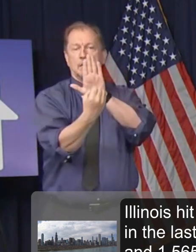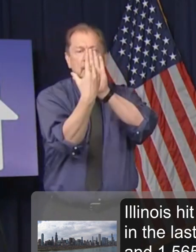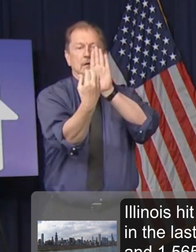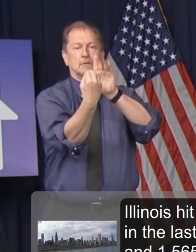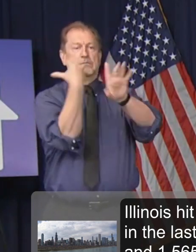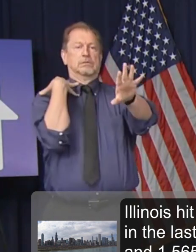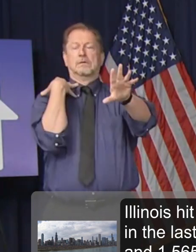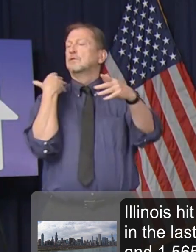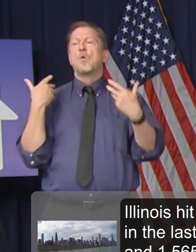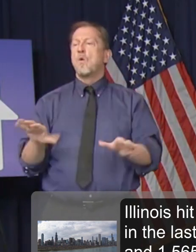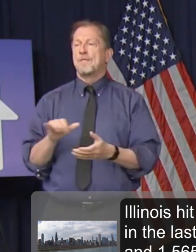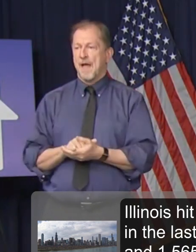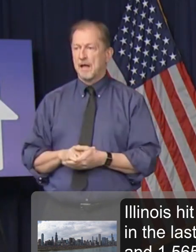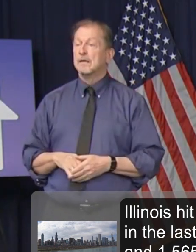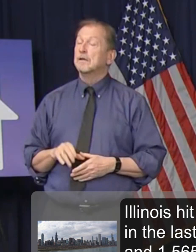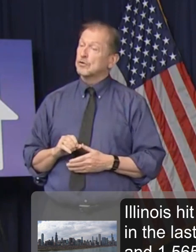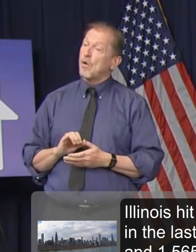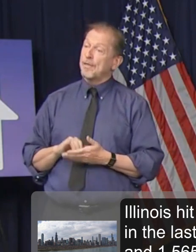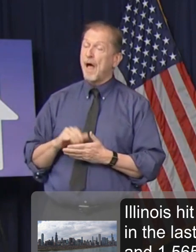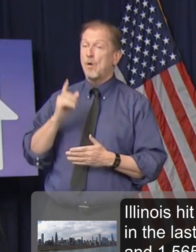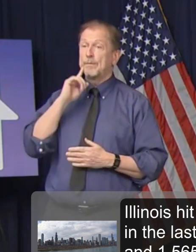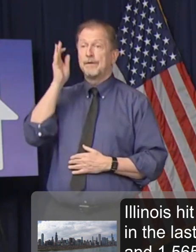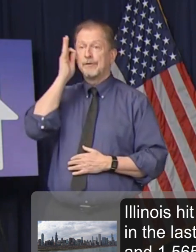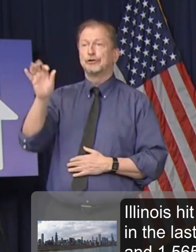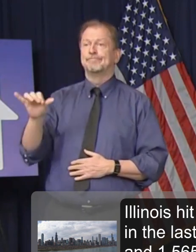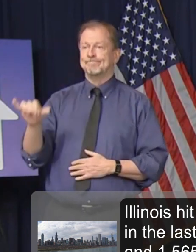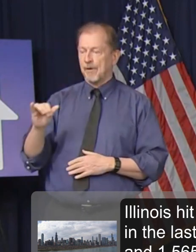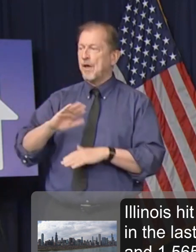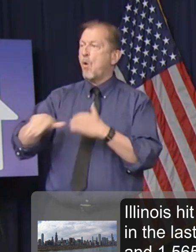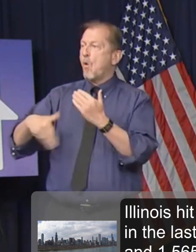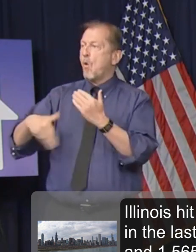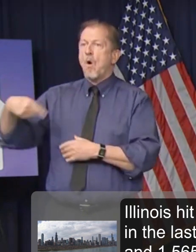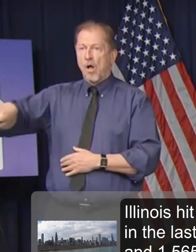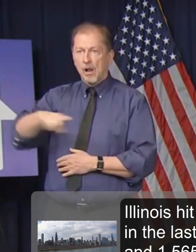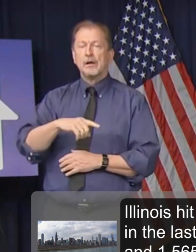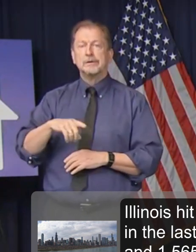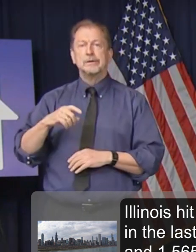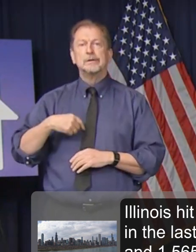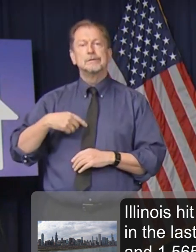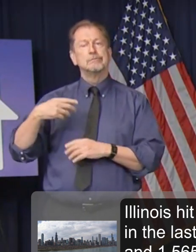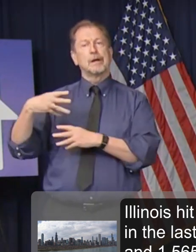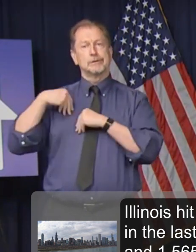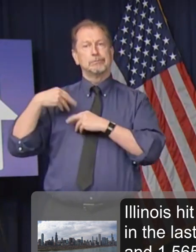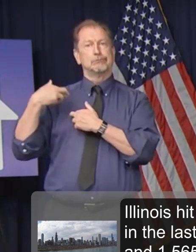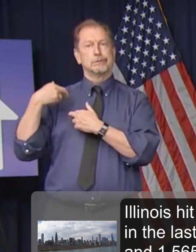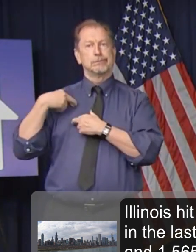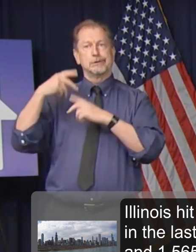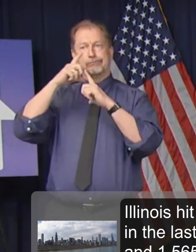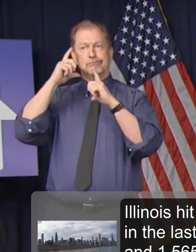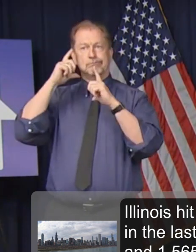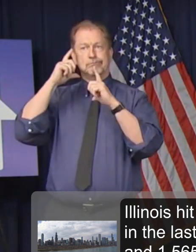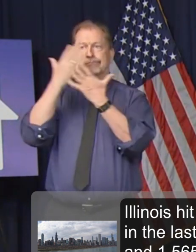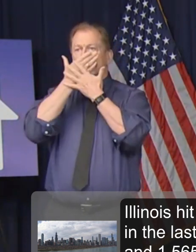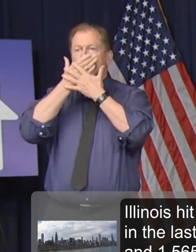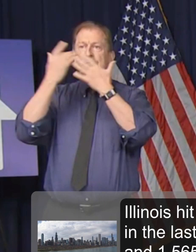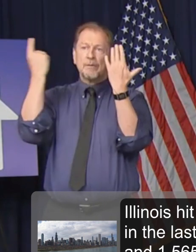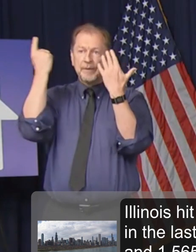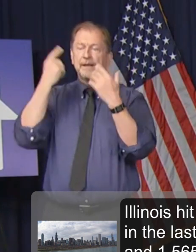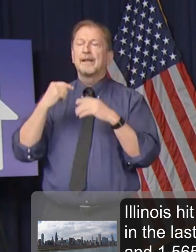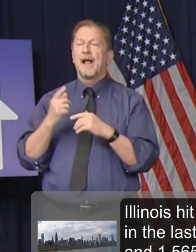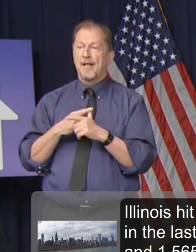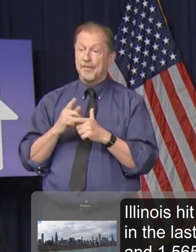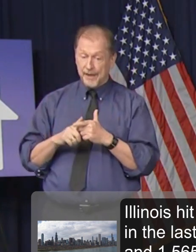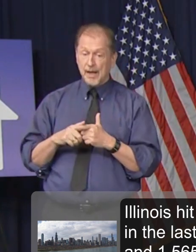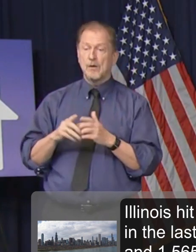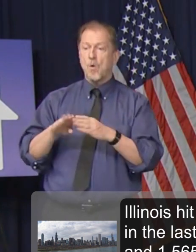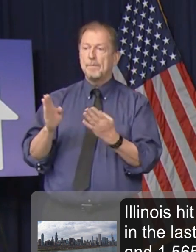new normal going forward and allow us to do things to loosen things up and begin to, as you're saying, reopen the economy. A